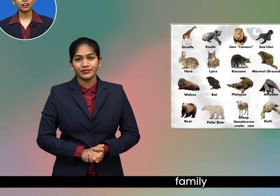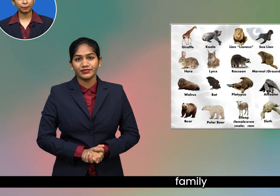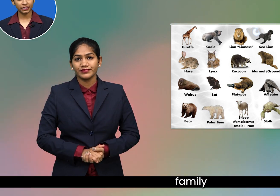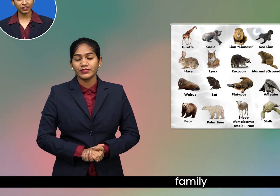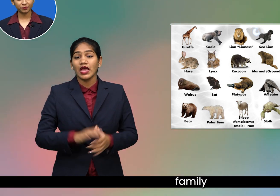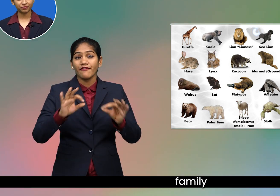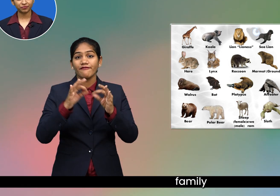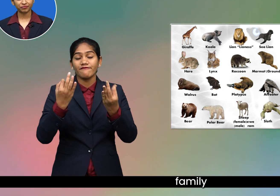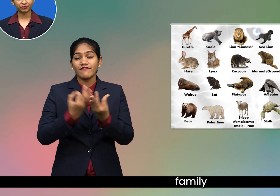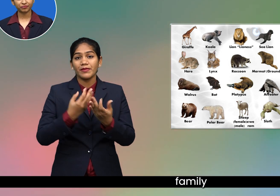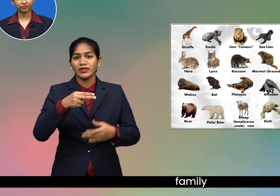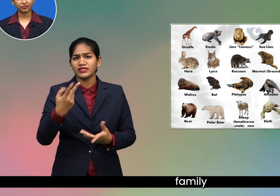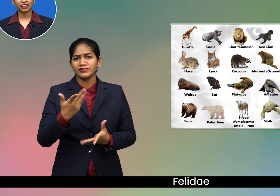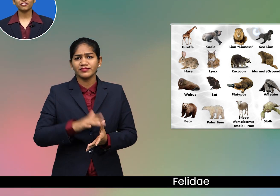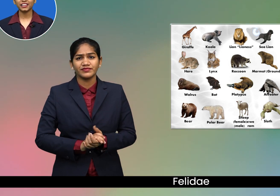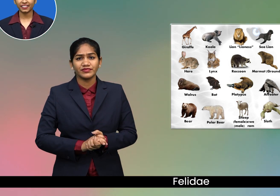Family